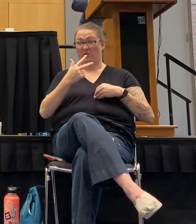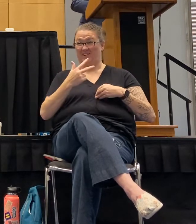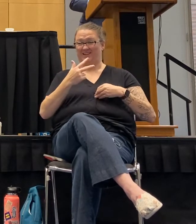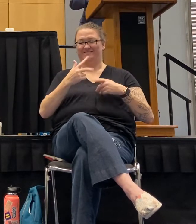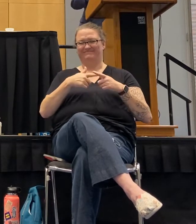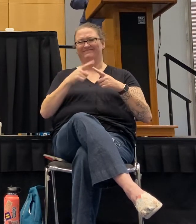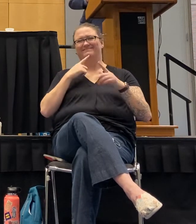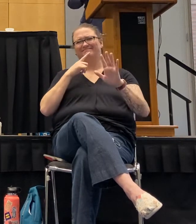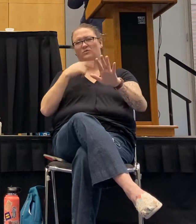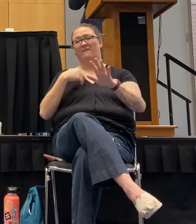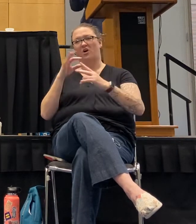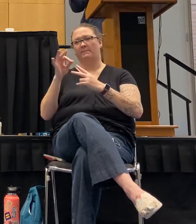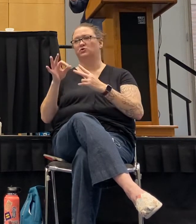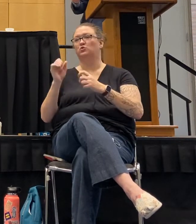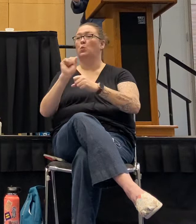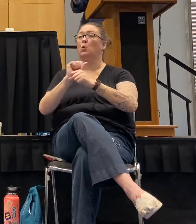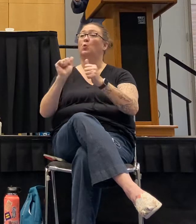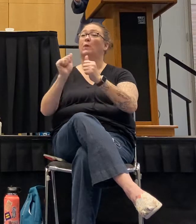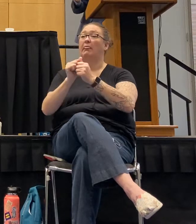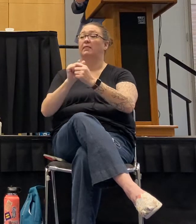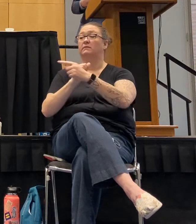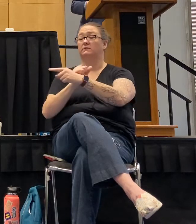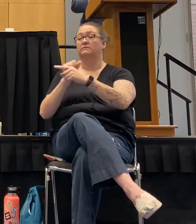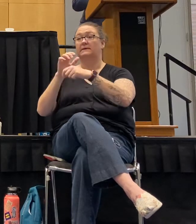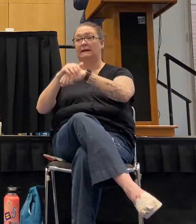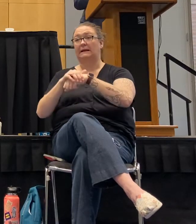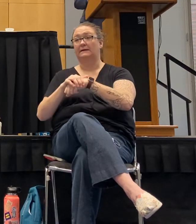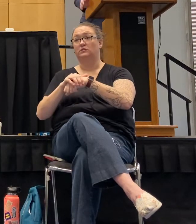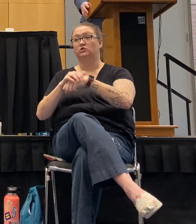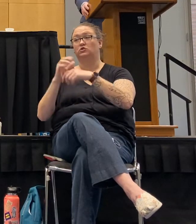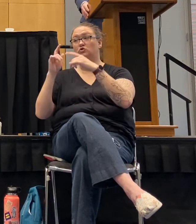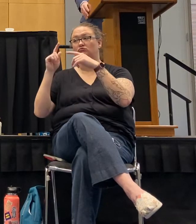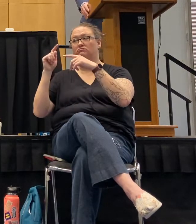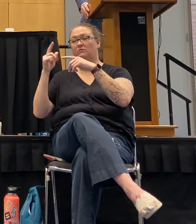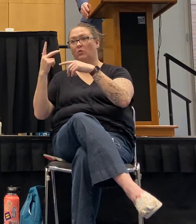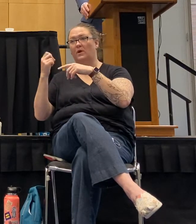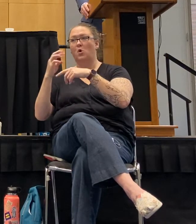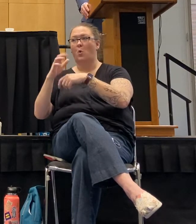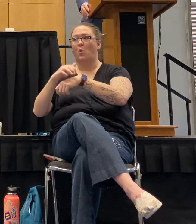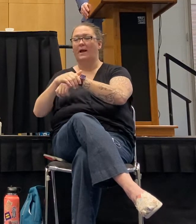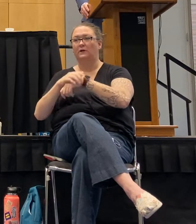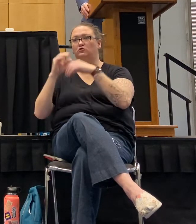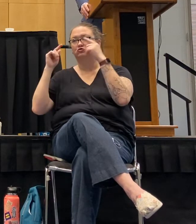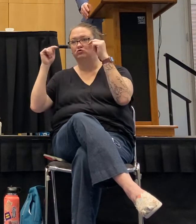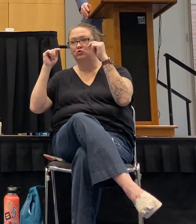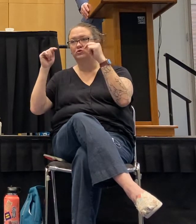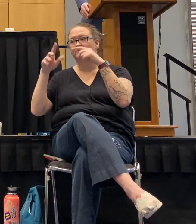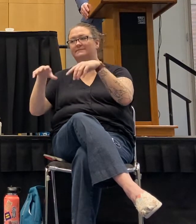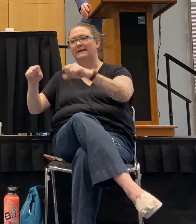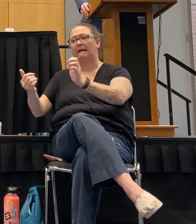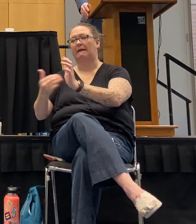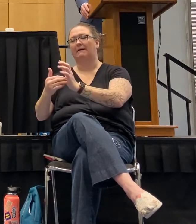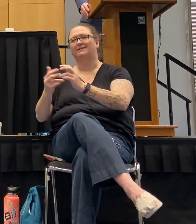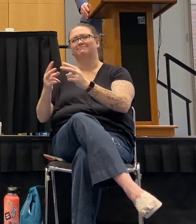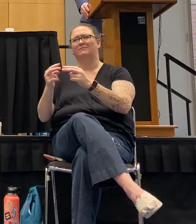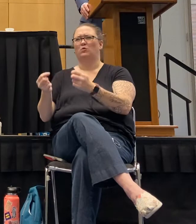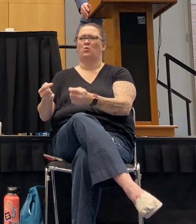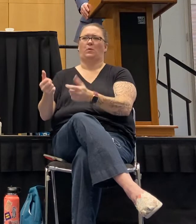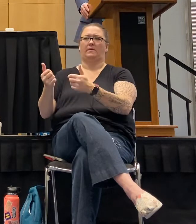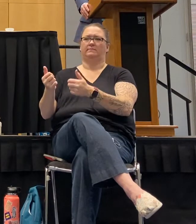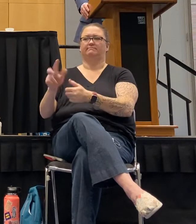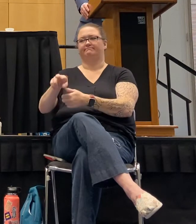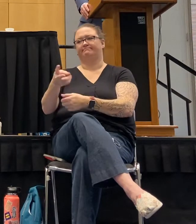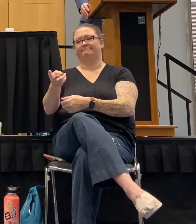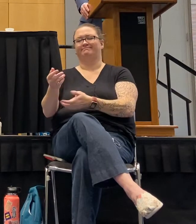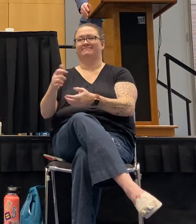say, you have the option to work with English 3 or with a language tutor and take it again. And it's been a very quick turnaround for them to